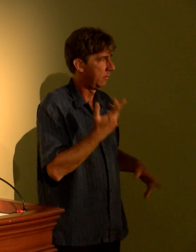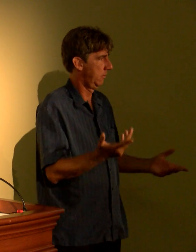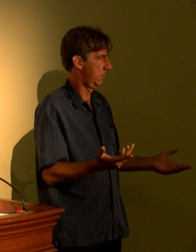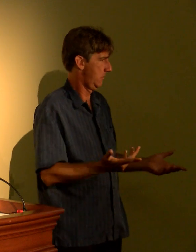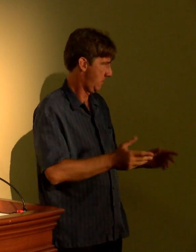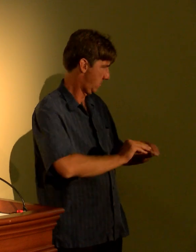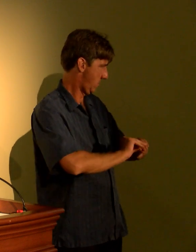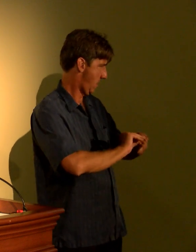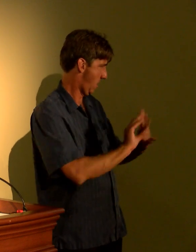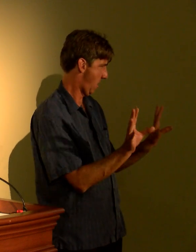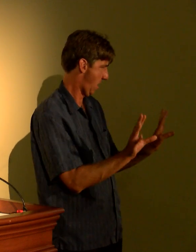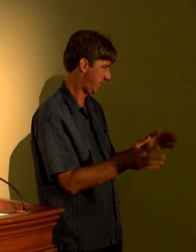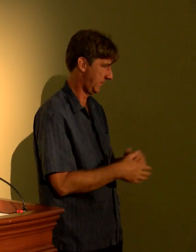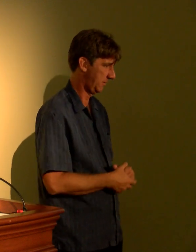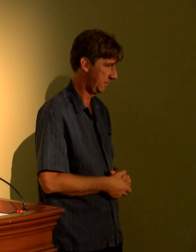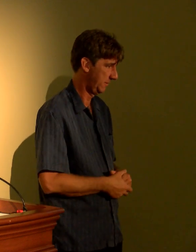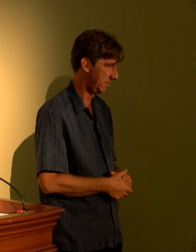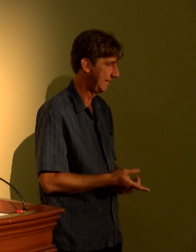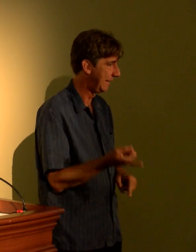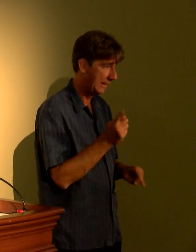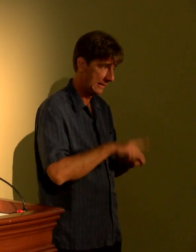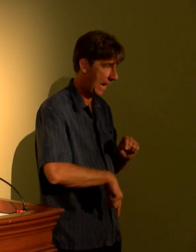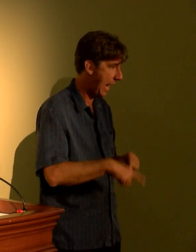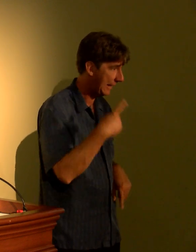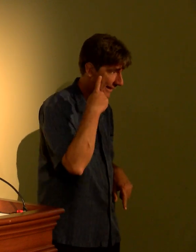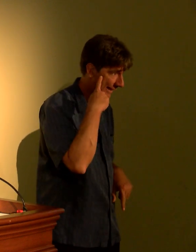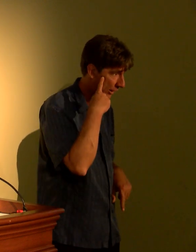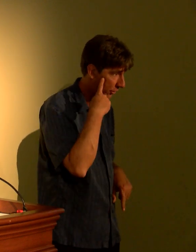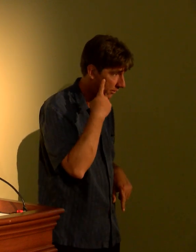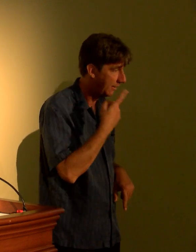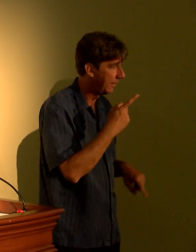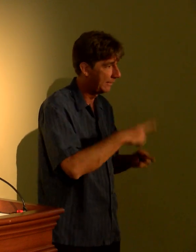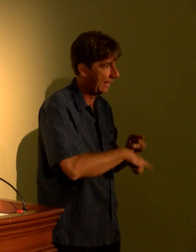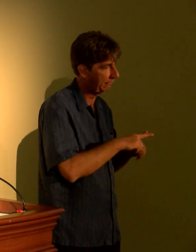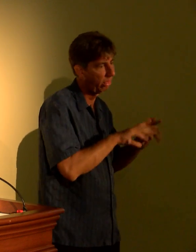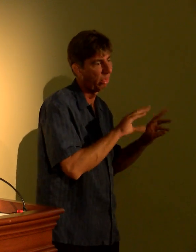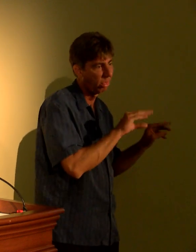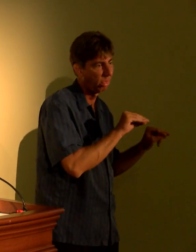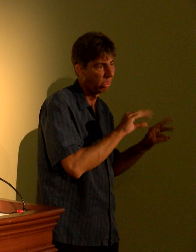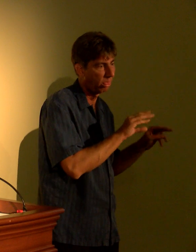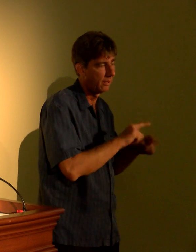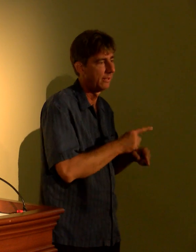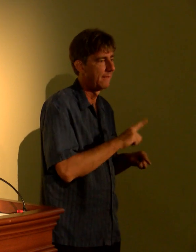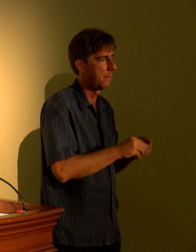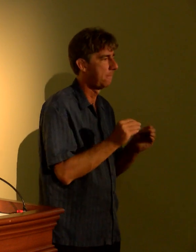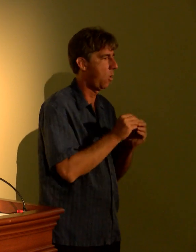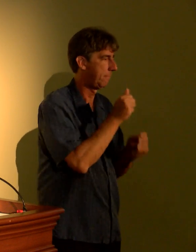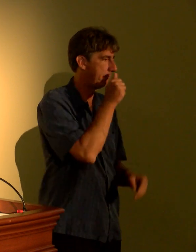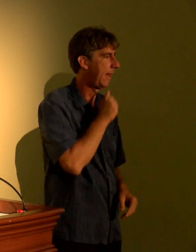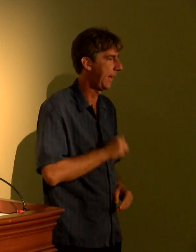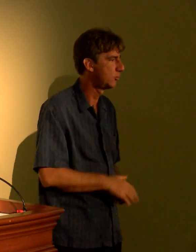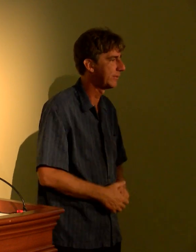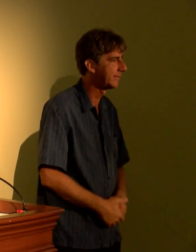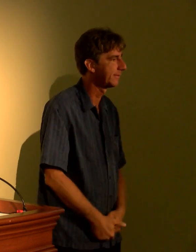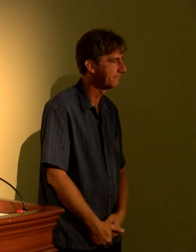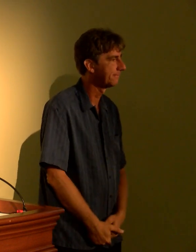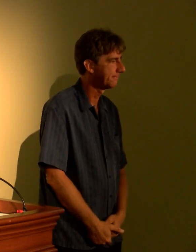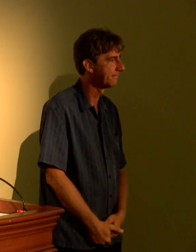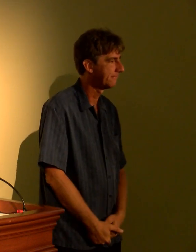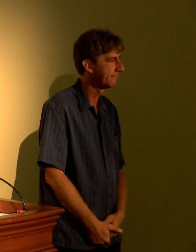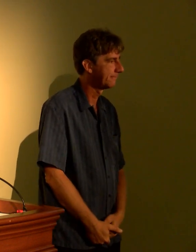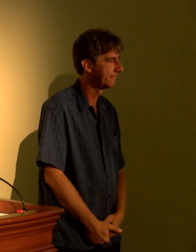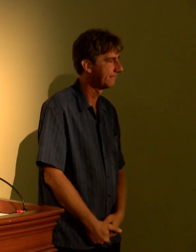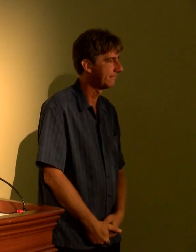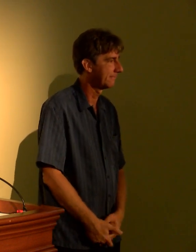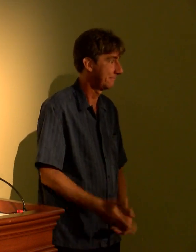it's obvious. If he couldn't hear, them squawking, he had more patience with them. And so, you know,